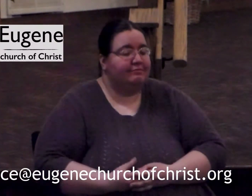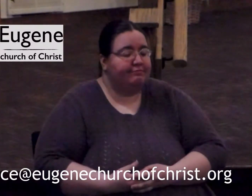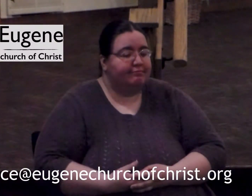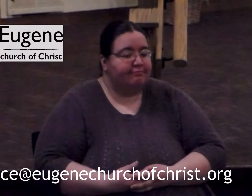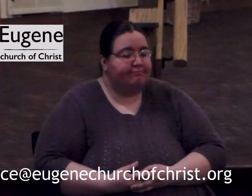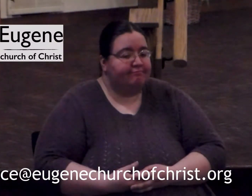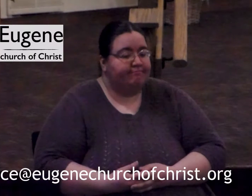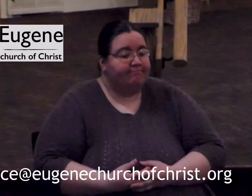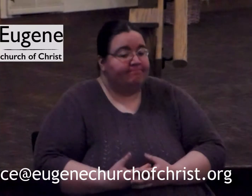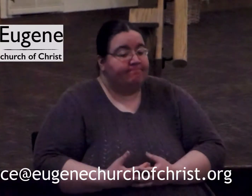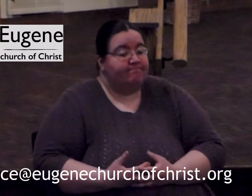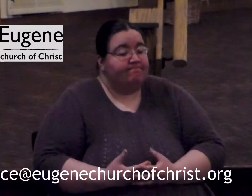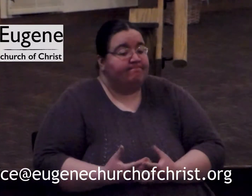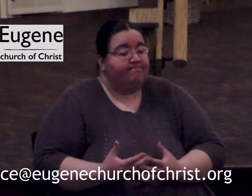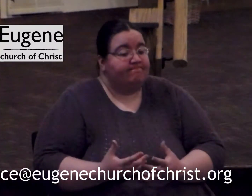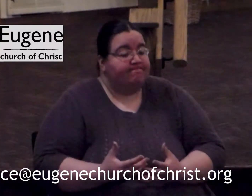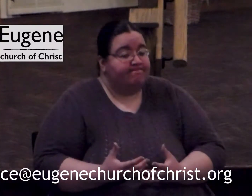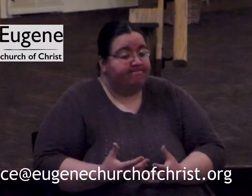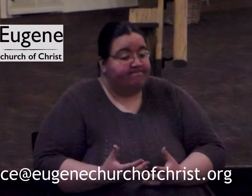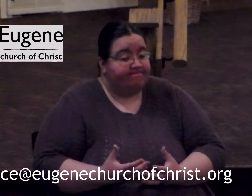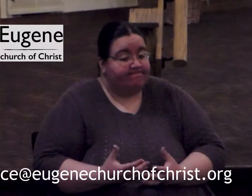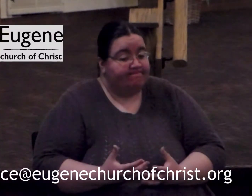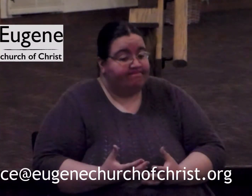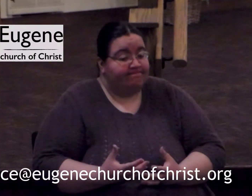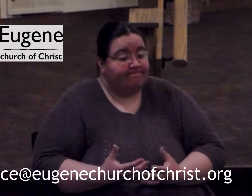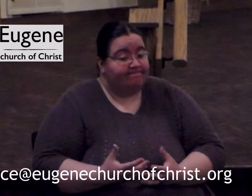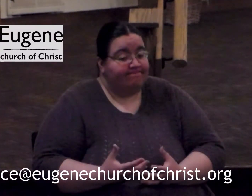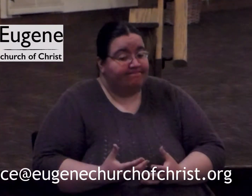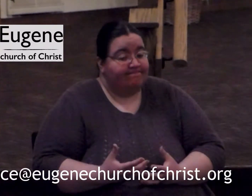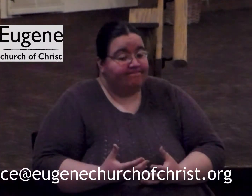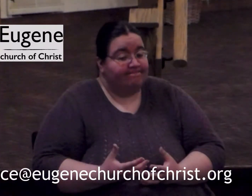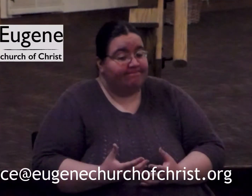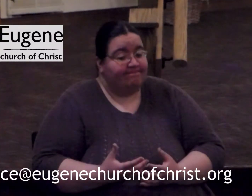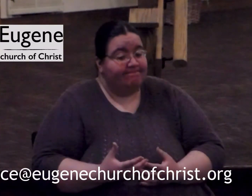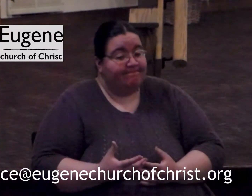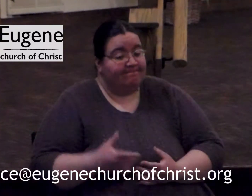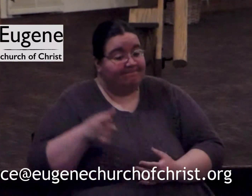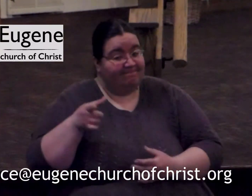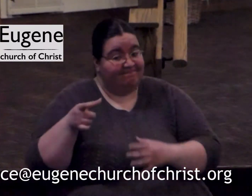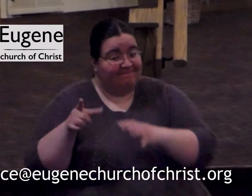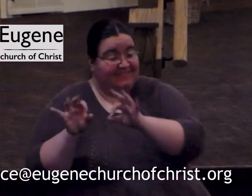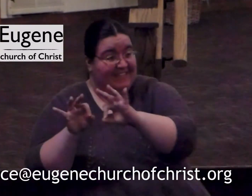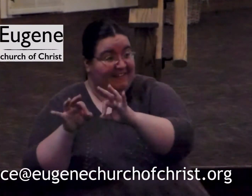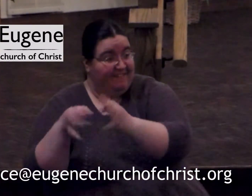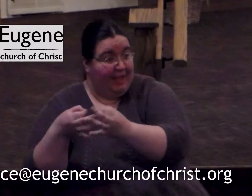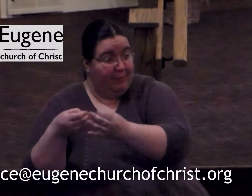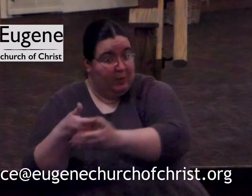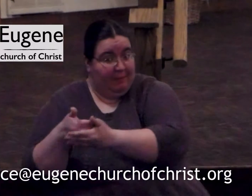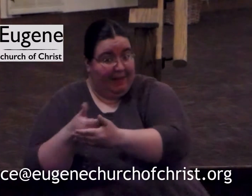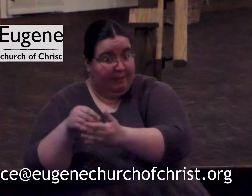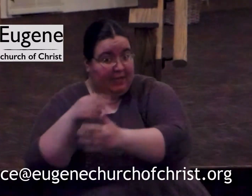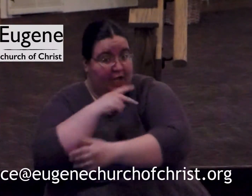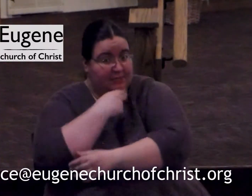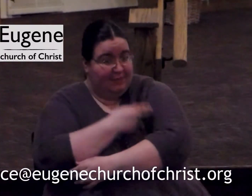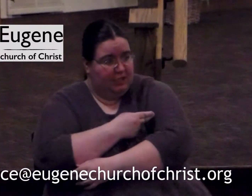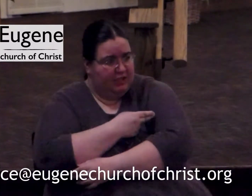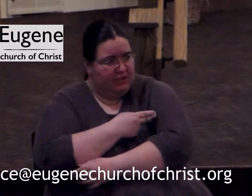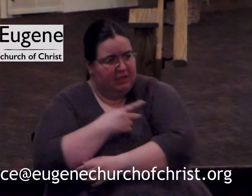As hard as these last few weeks have been for the DeBose family, for instance, what other circumstance